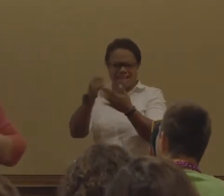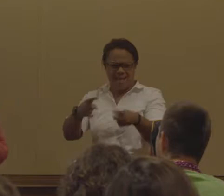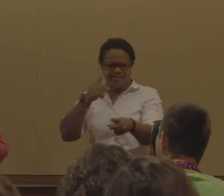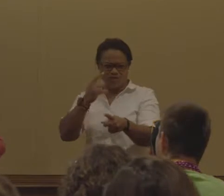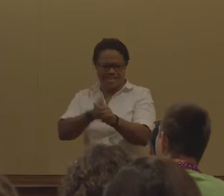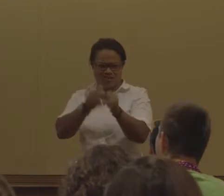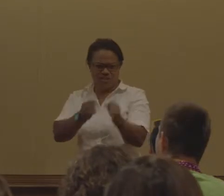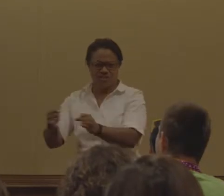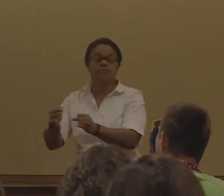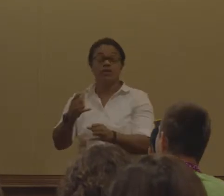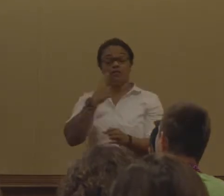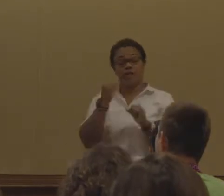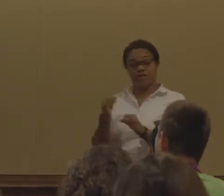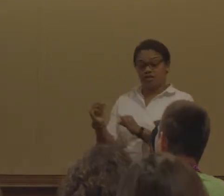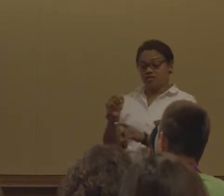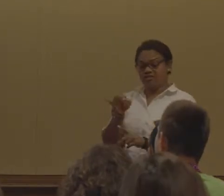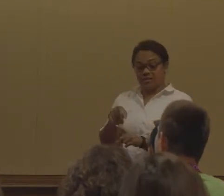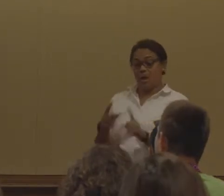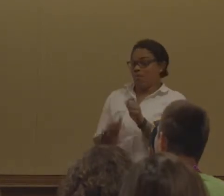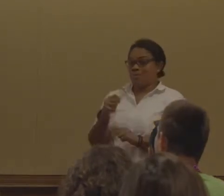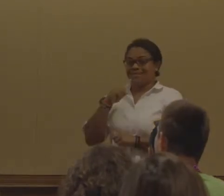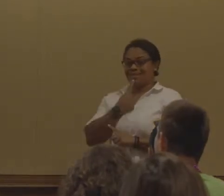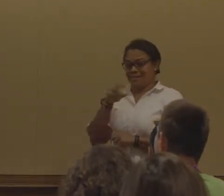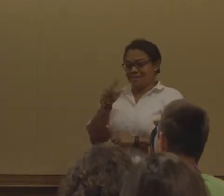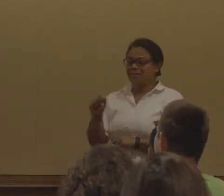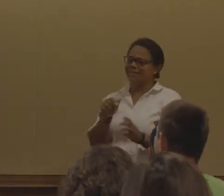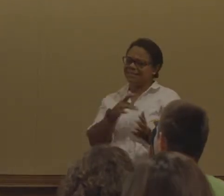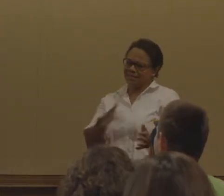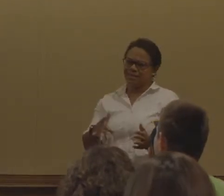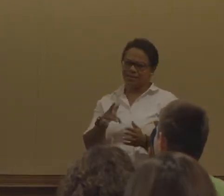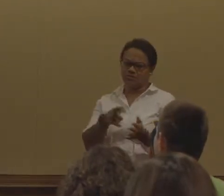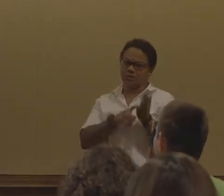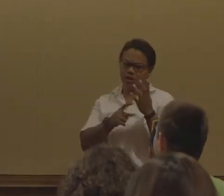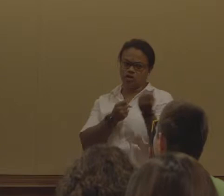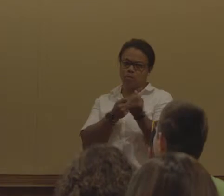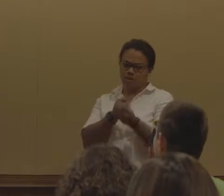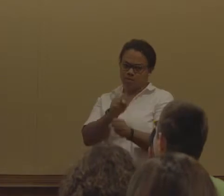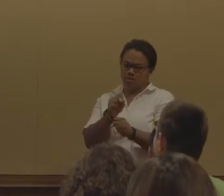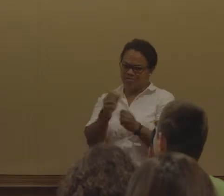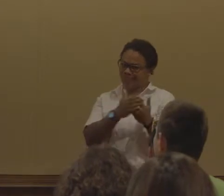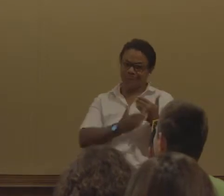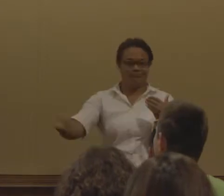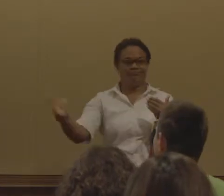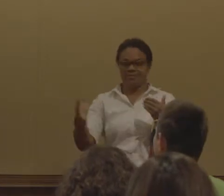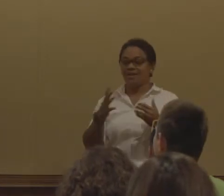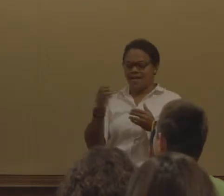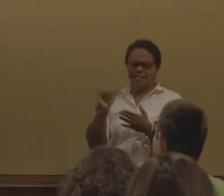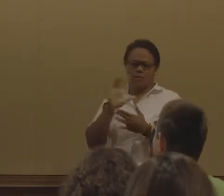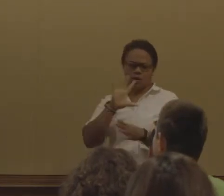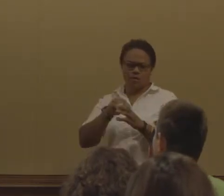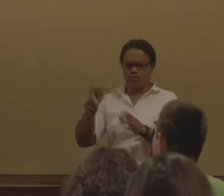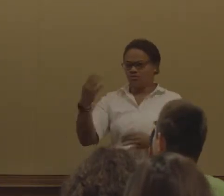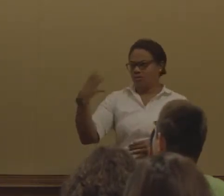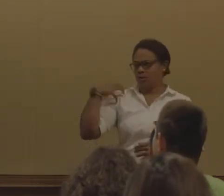individual? Yeah, for individuals who are the most significant disabilities, a lot of times they need supported employment and that job coach, and that will follow along. We